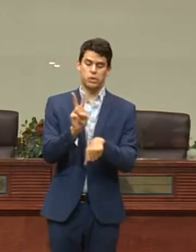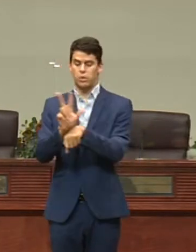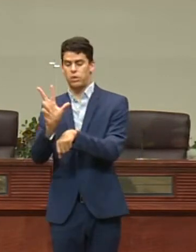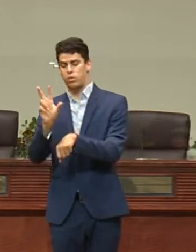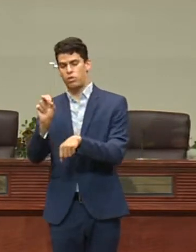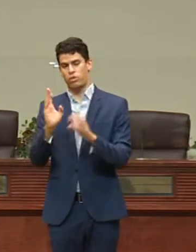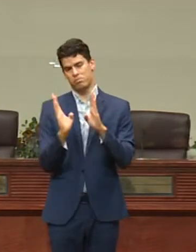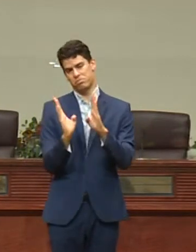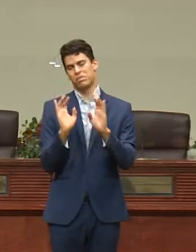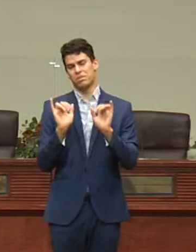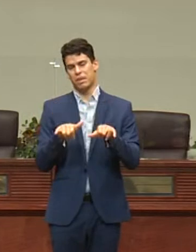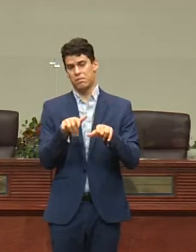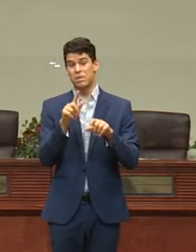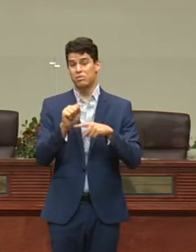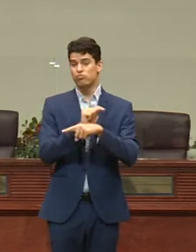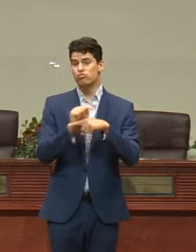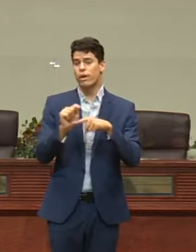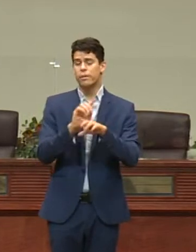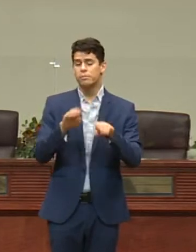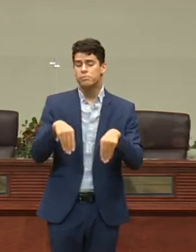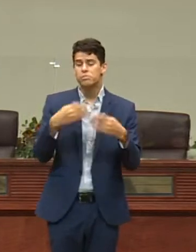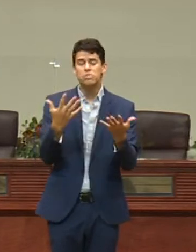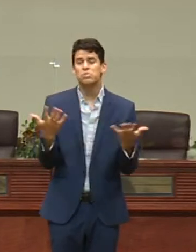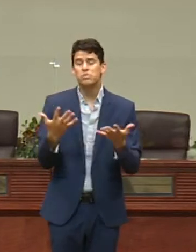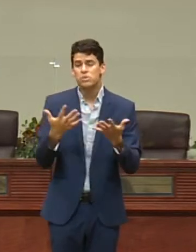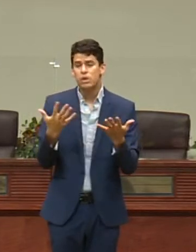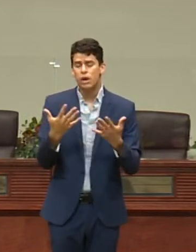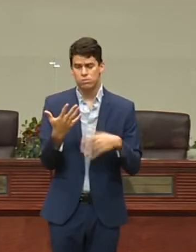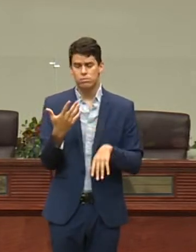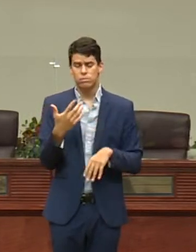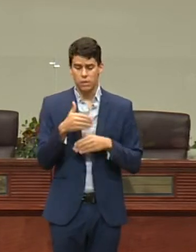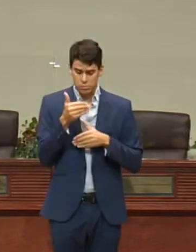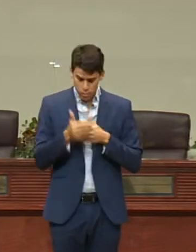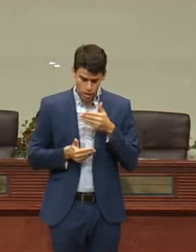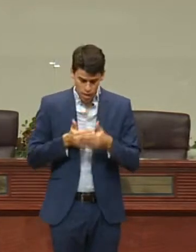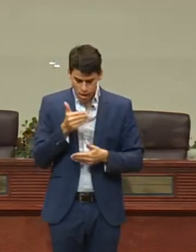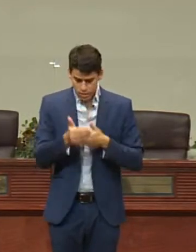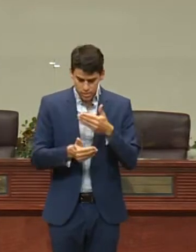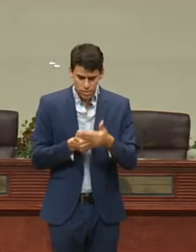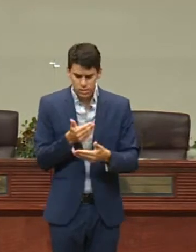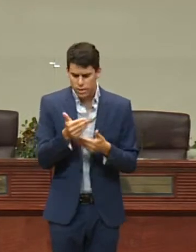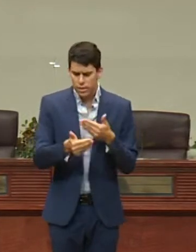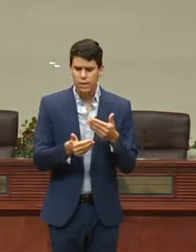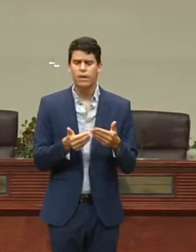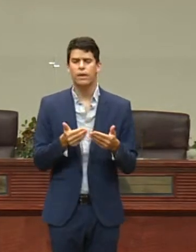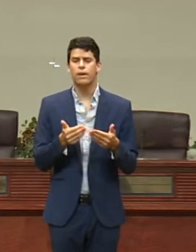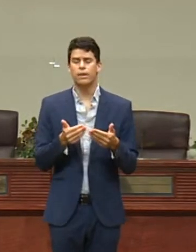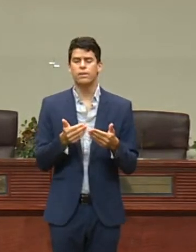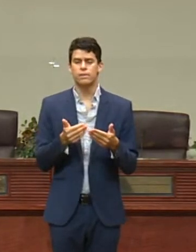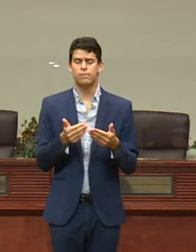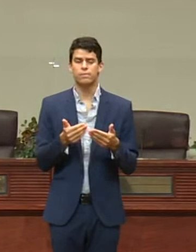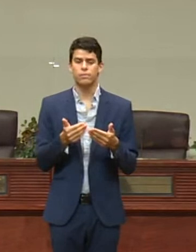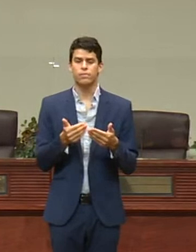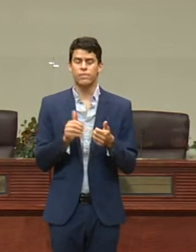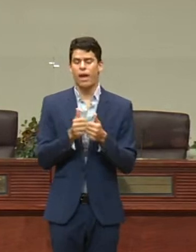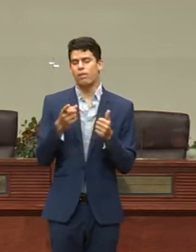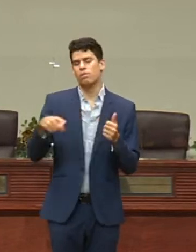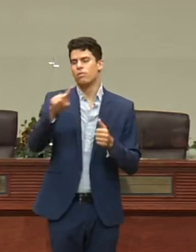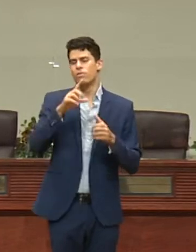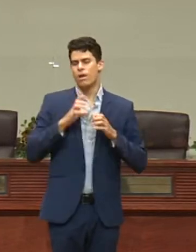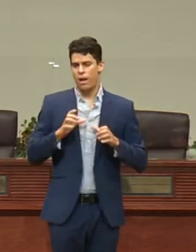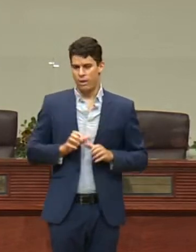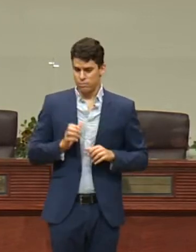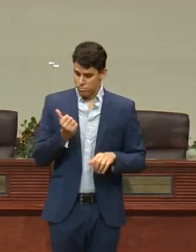p.m. The training will provide a step-by-step process of how clients can submit an